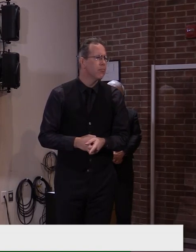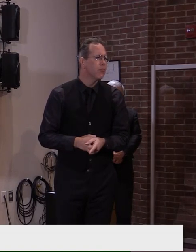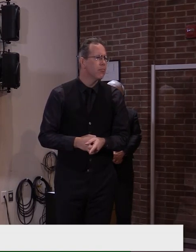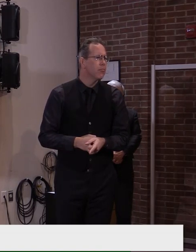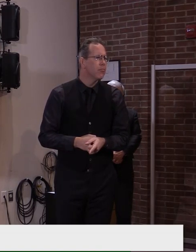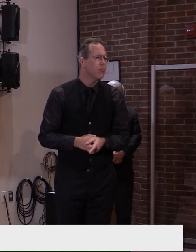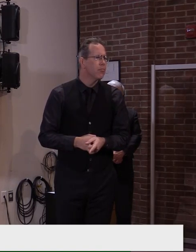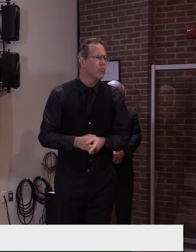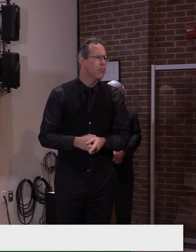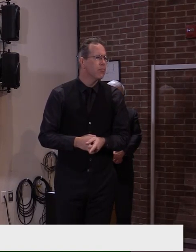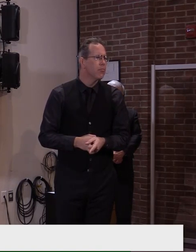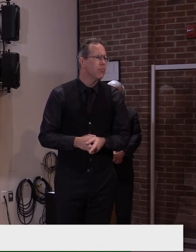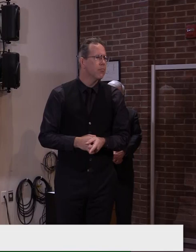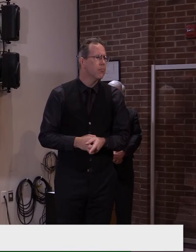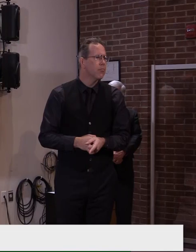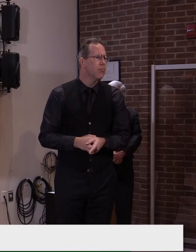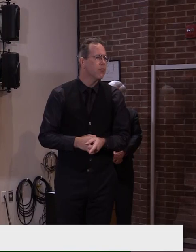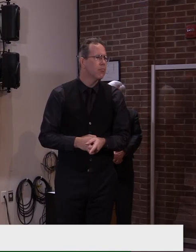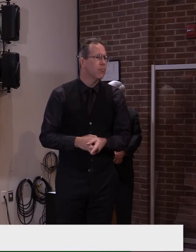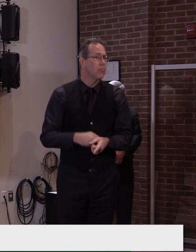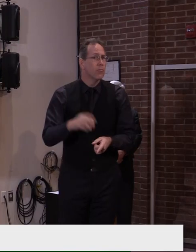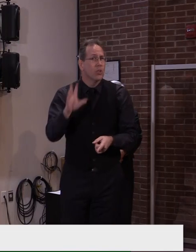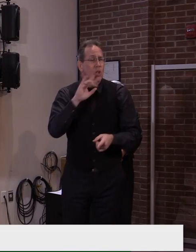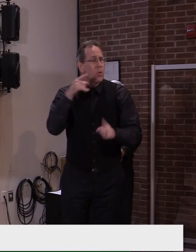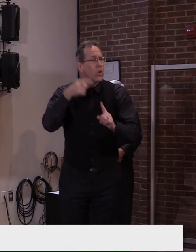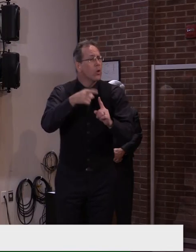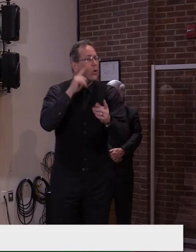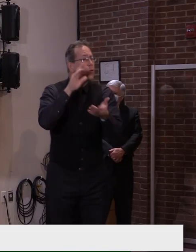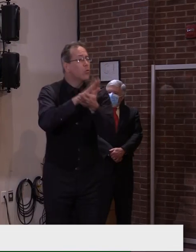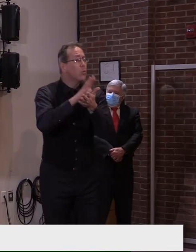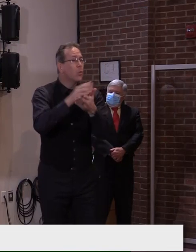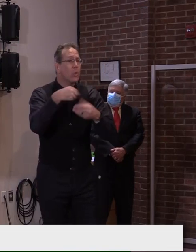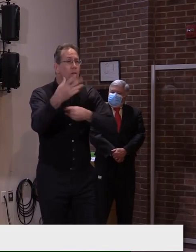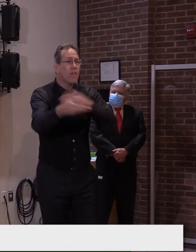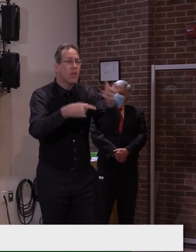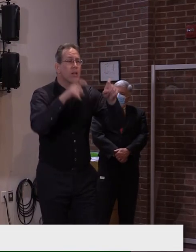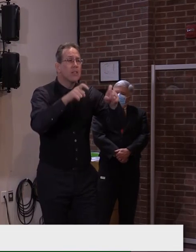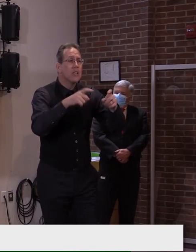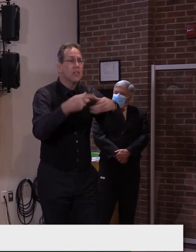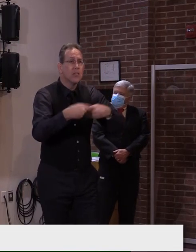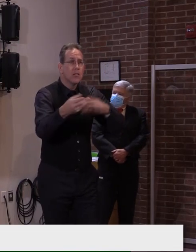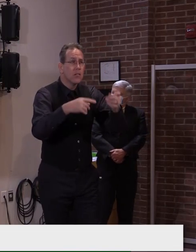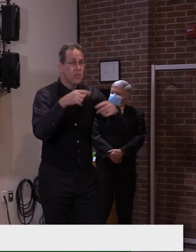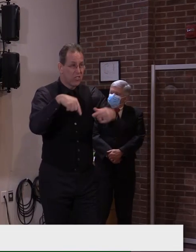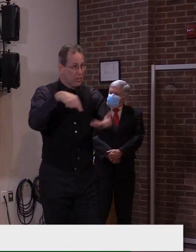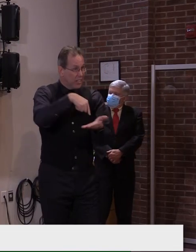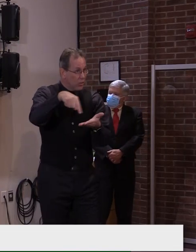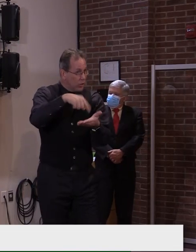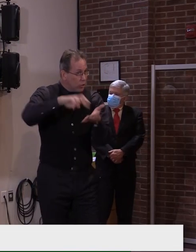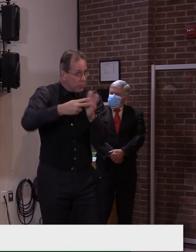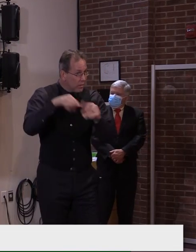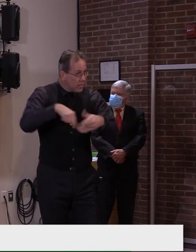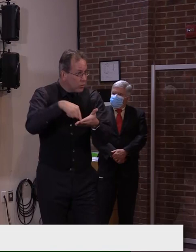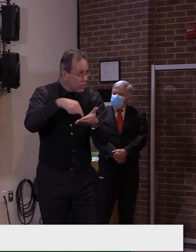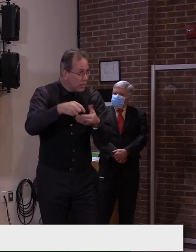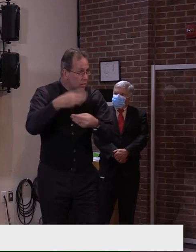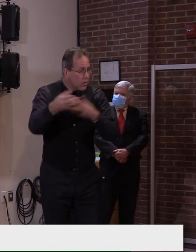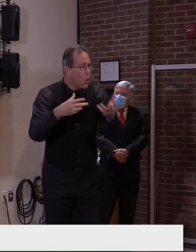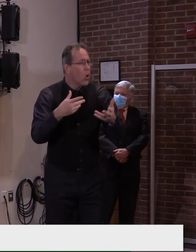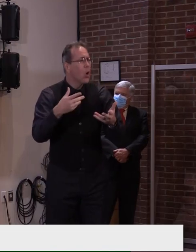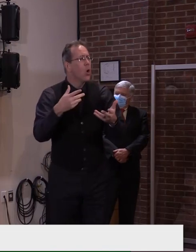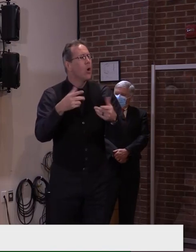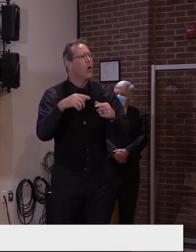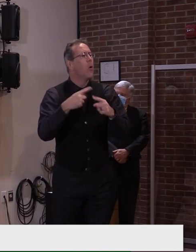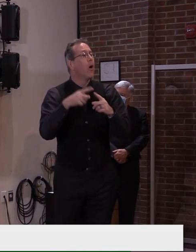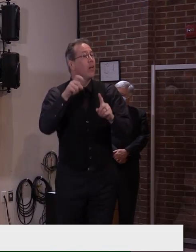distributing them just for this week, or are you also talking about having schools distribute them for the Test to Stay program? Yeah, first of all,